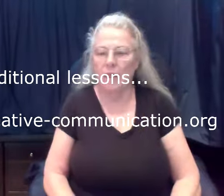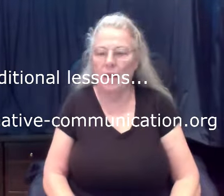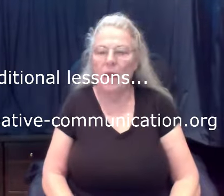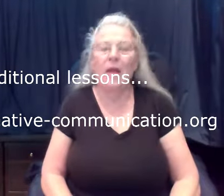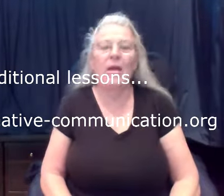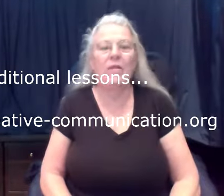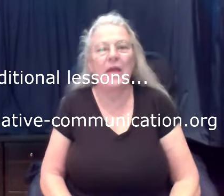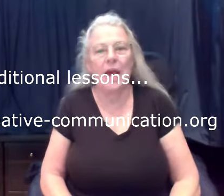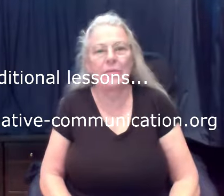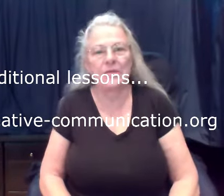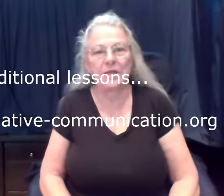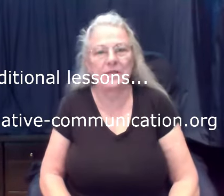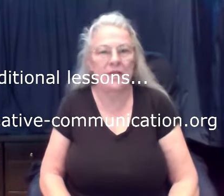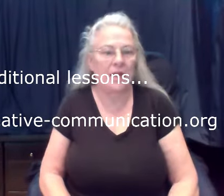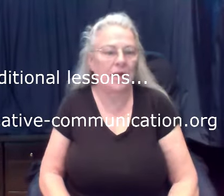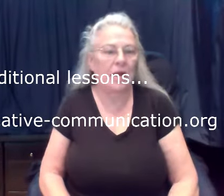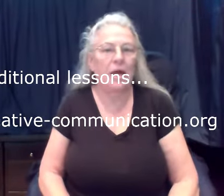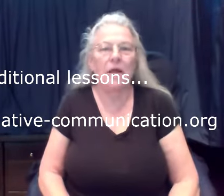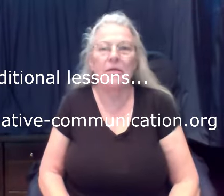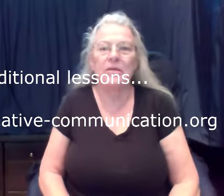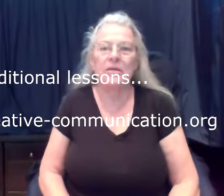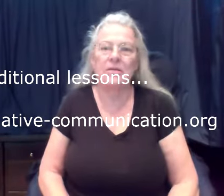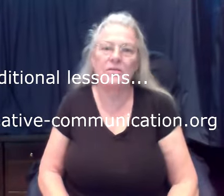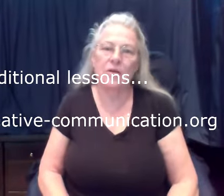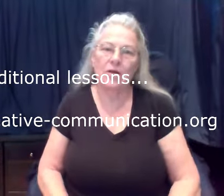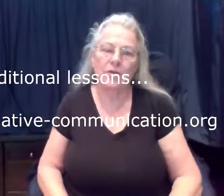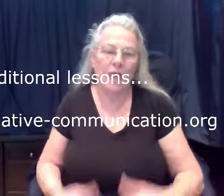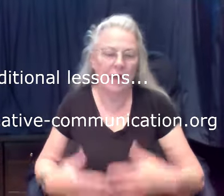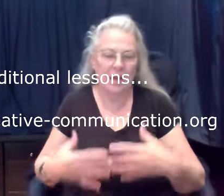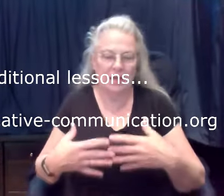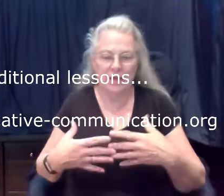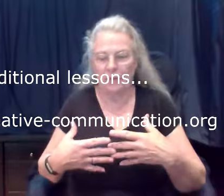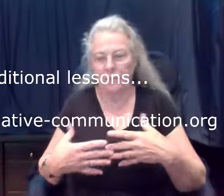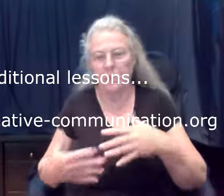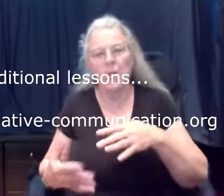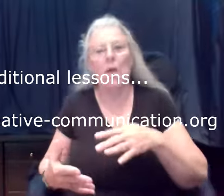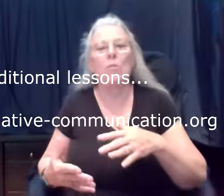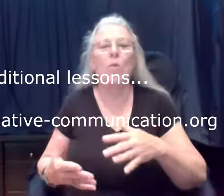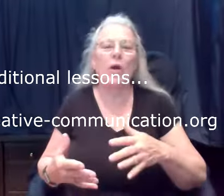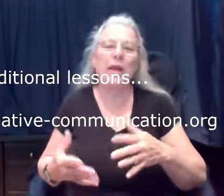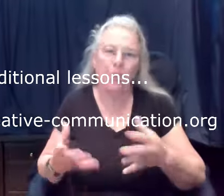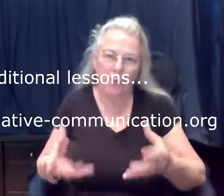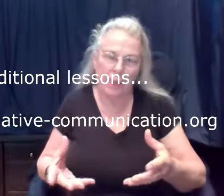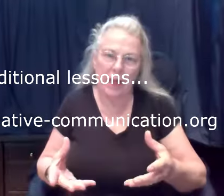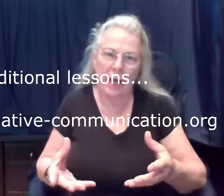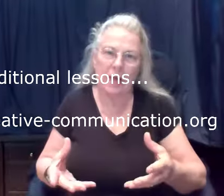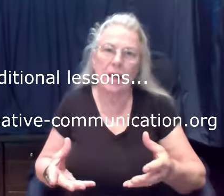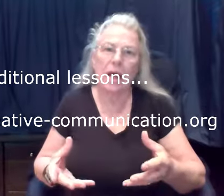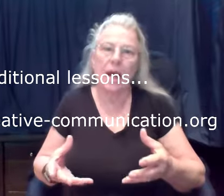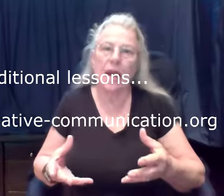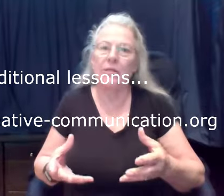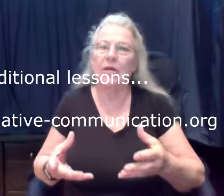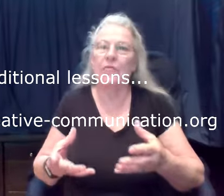The Apples and a Seed This is a song that is more intermediate and therefore